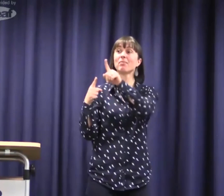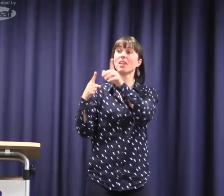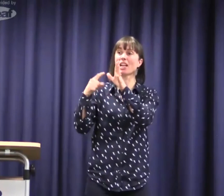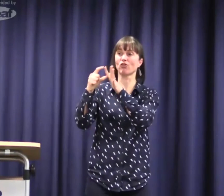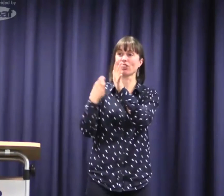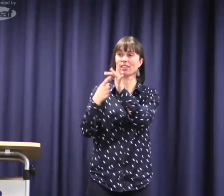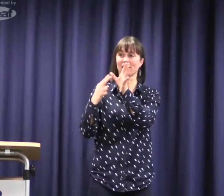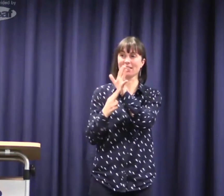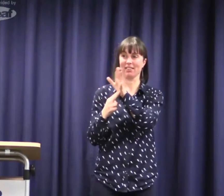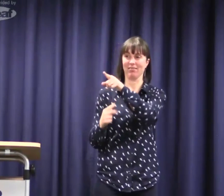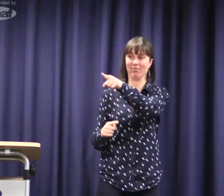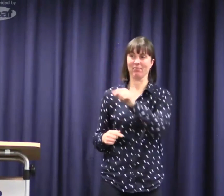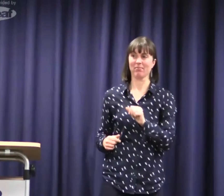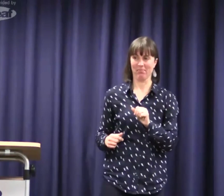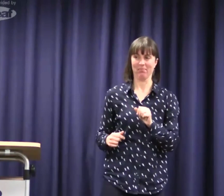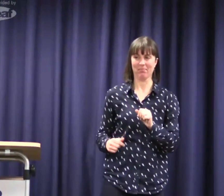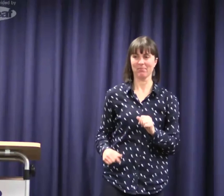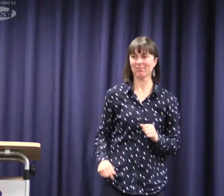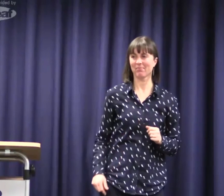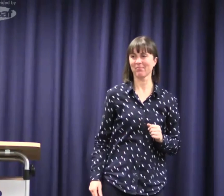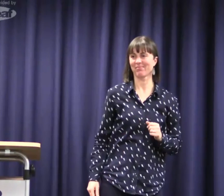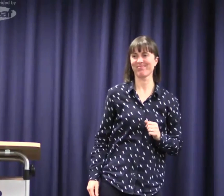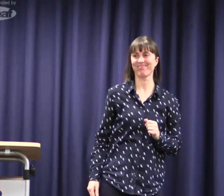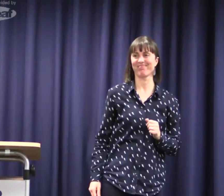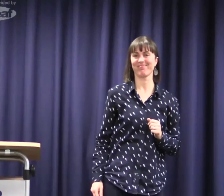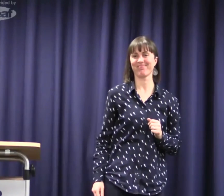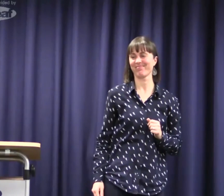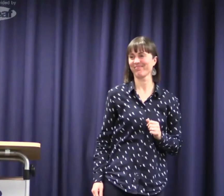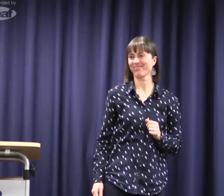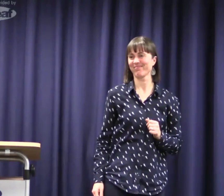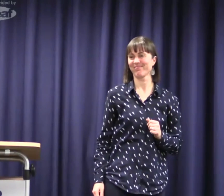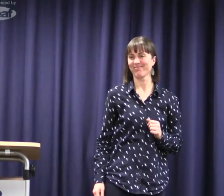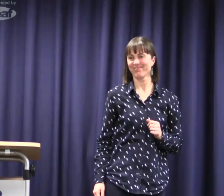Julie Judd's already got something. She's received a comment already.